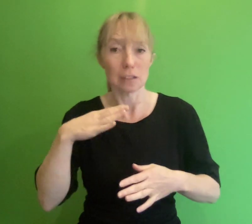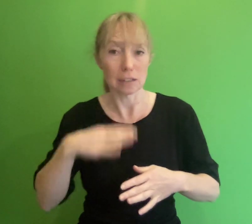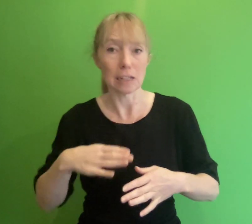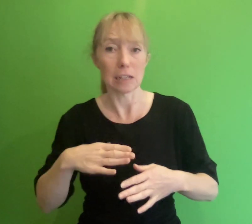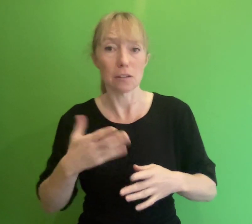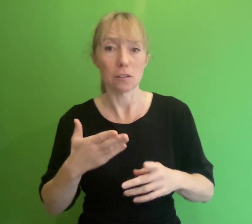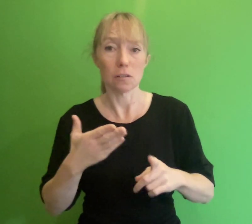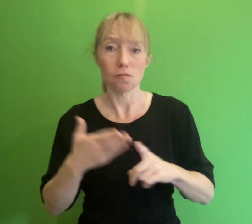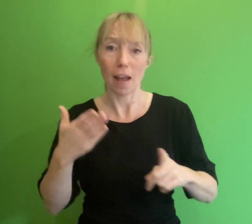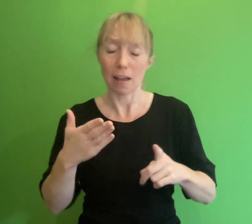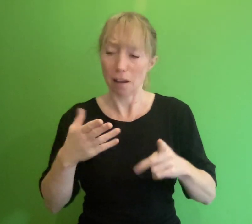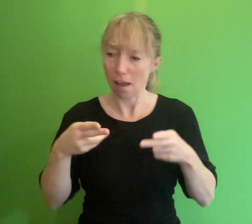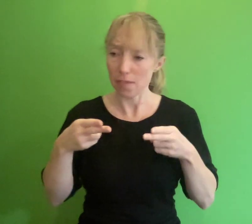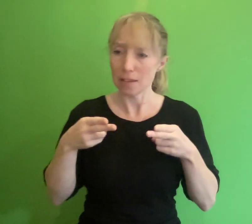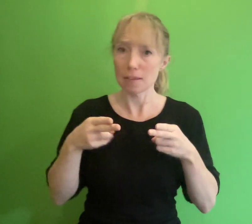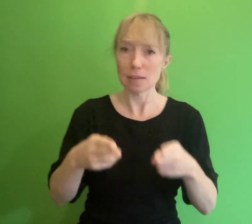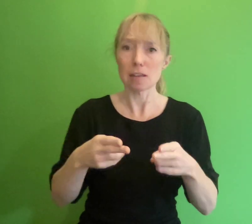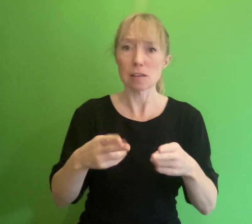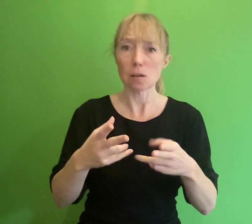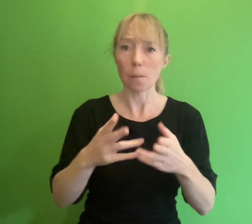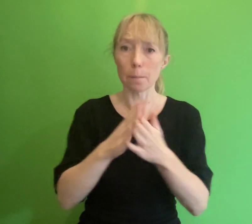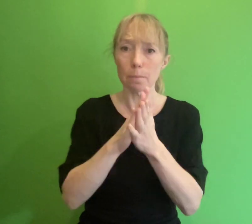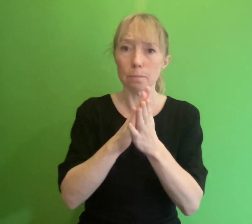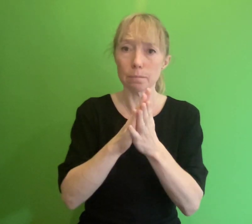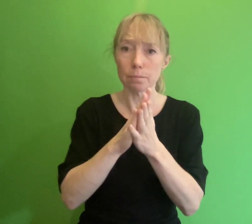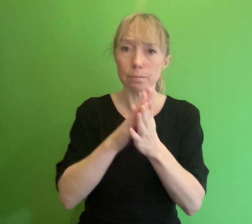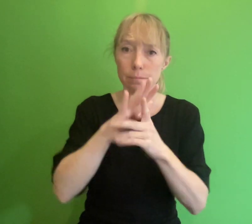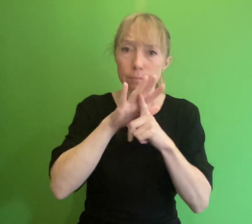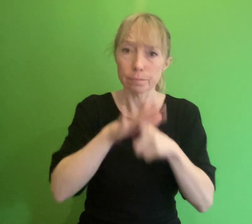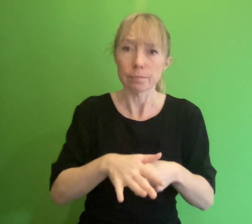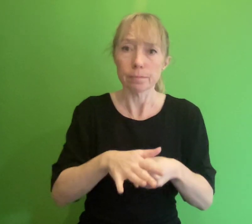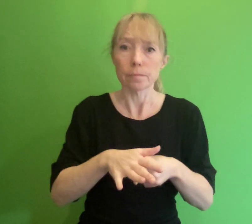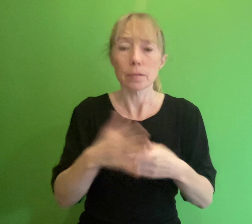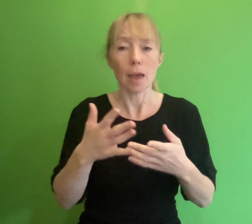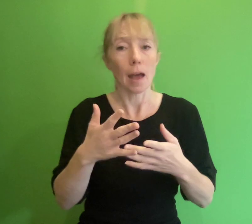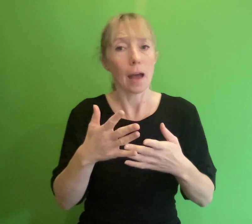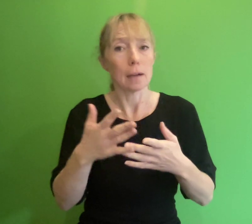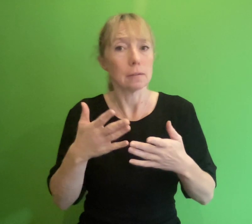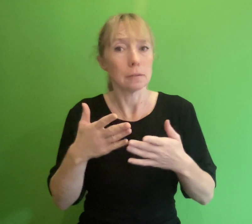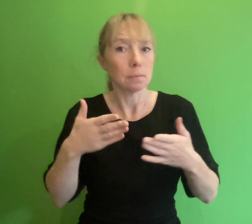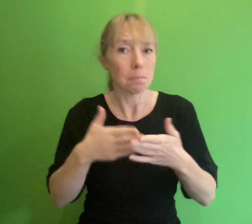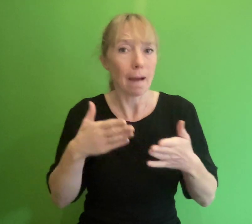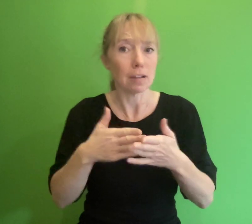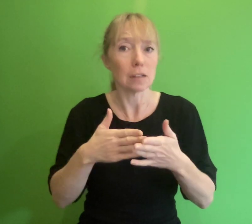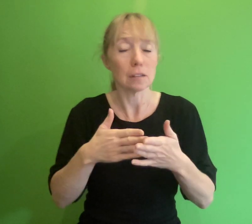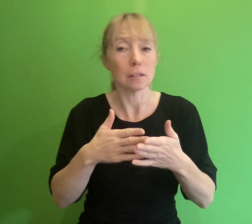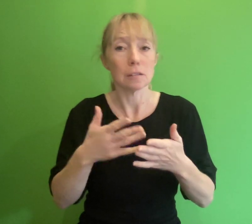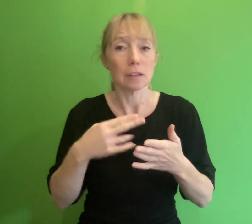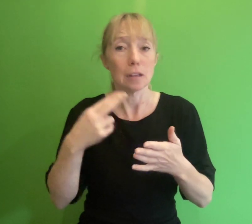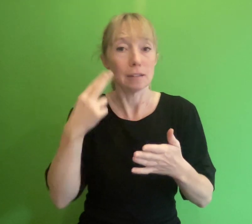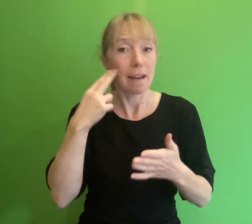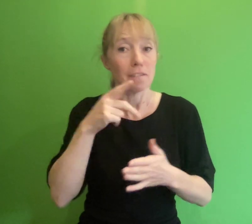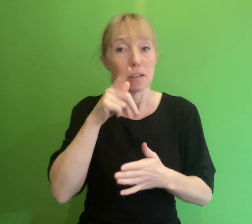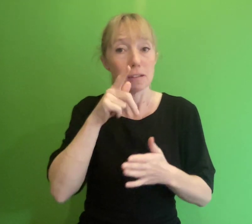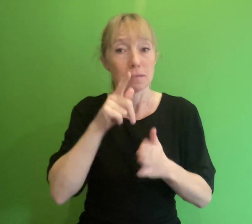the systemic access and disabilist barriers faced by deaf and disabled people to bring about systems